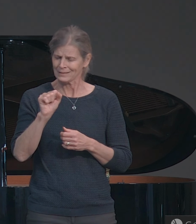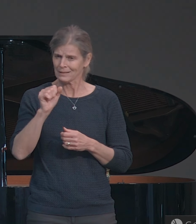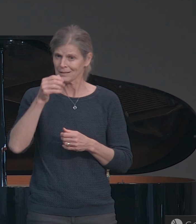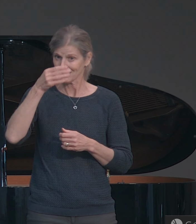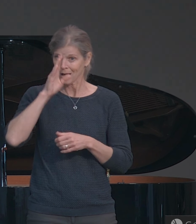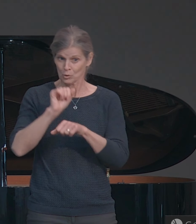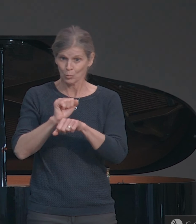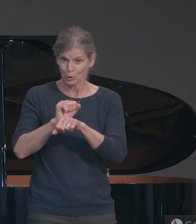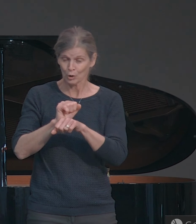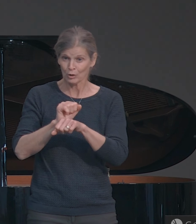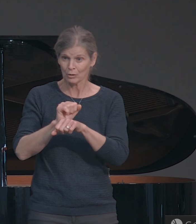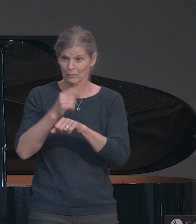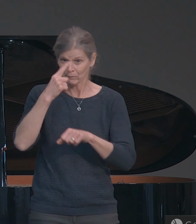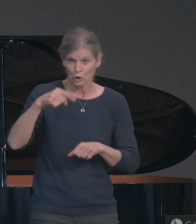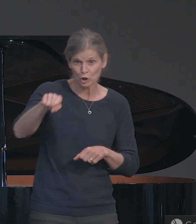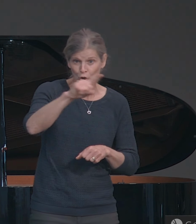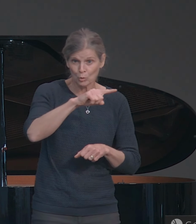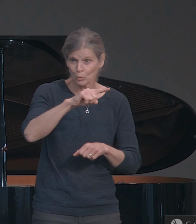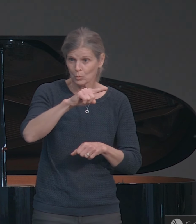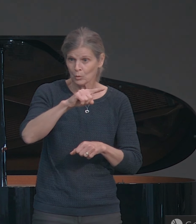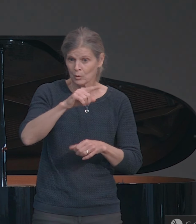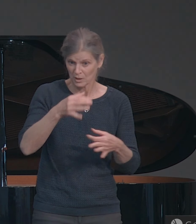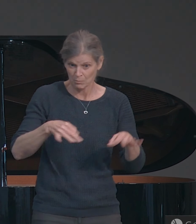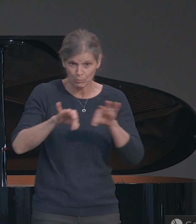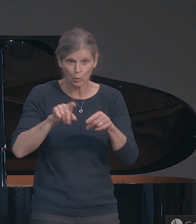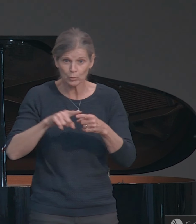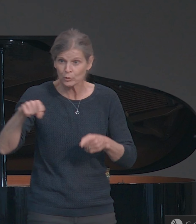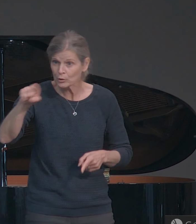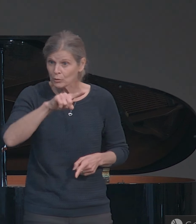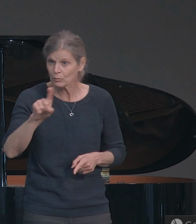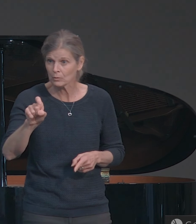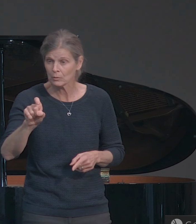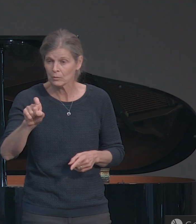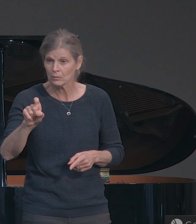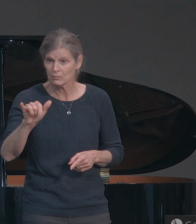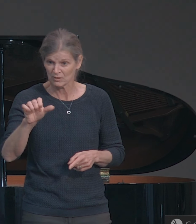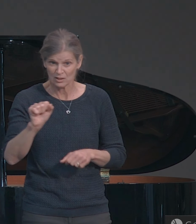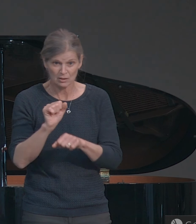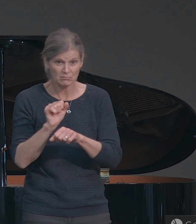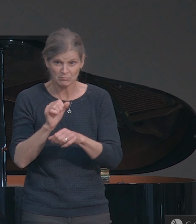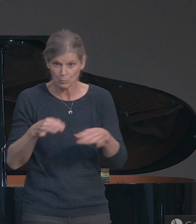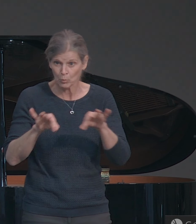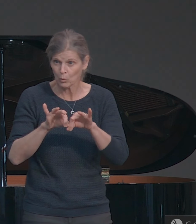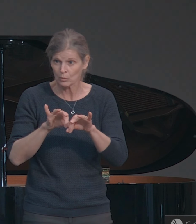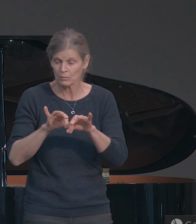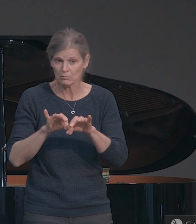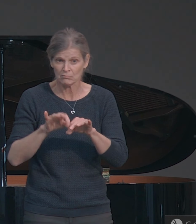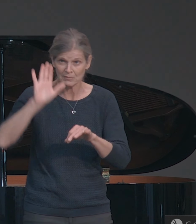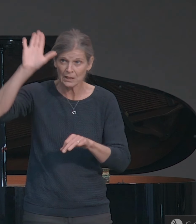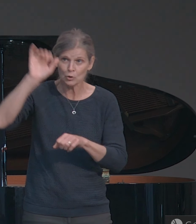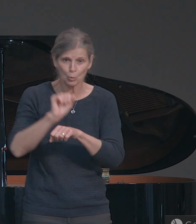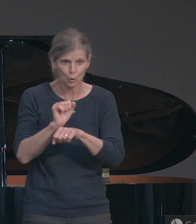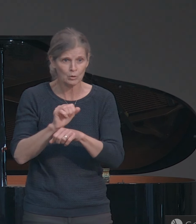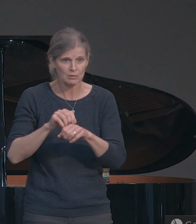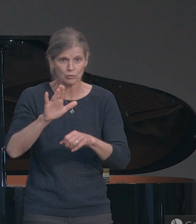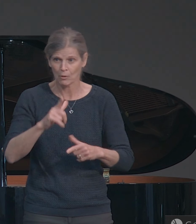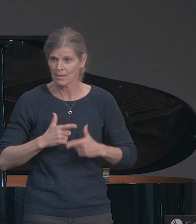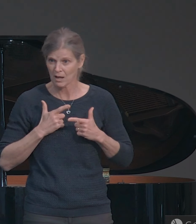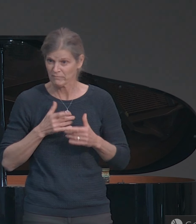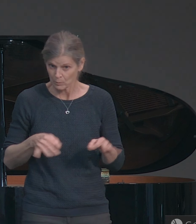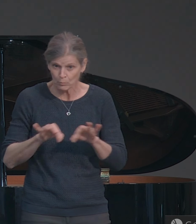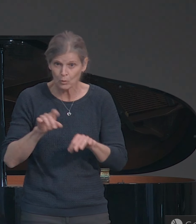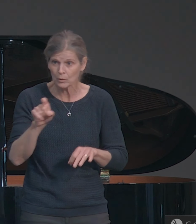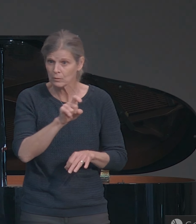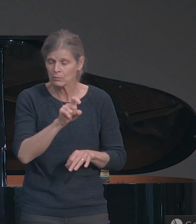your behalf important to you? Is the work of God on your behalf important to you? Look at